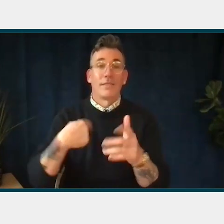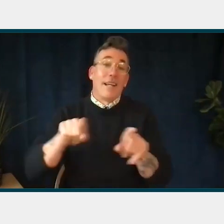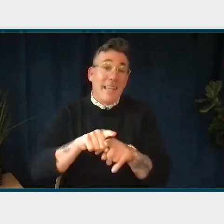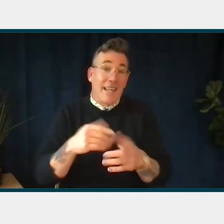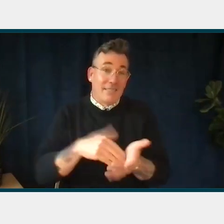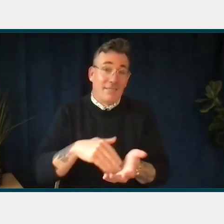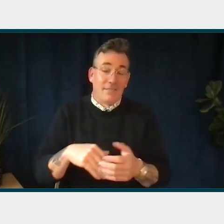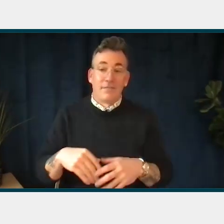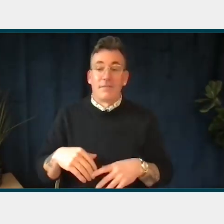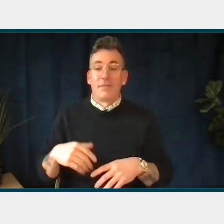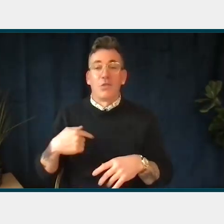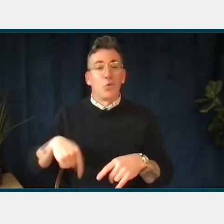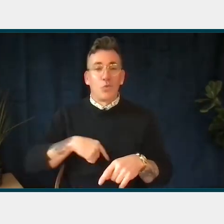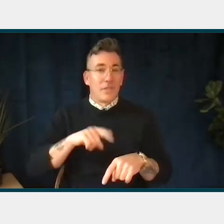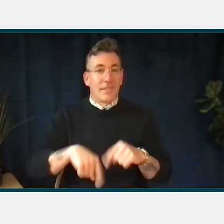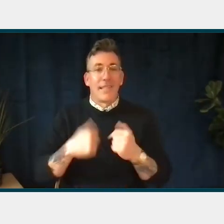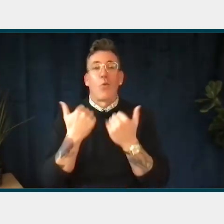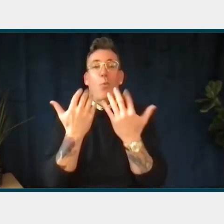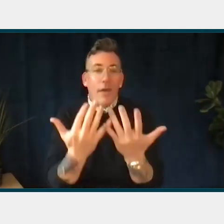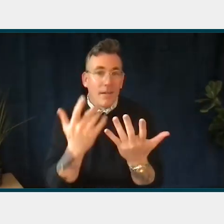people. And once again,